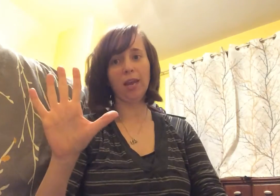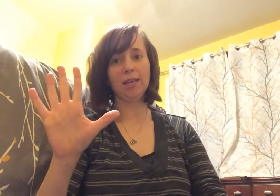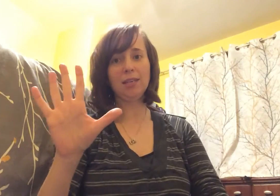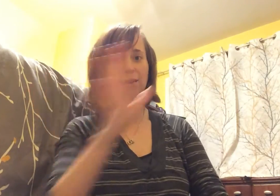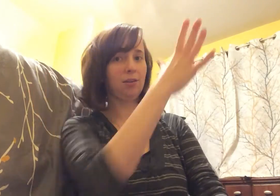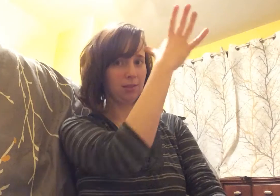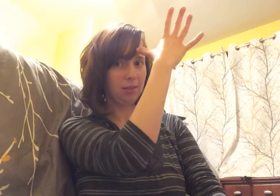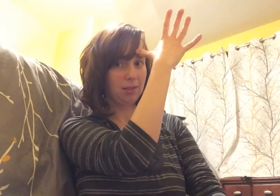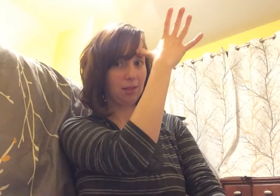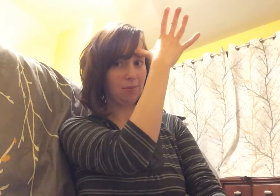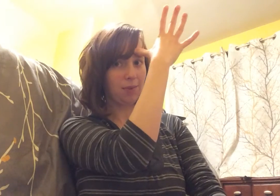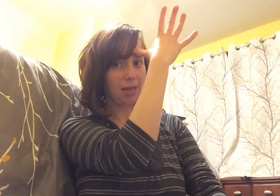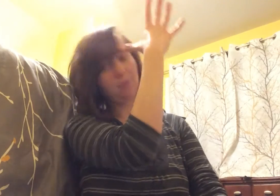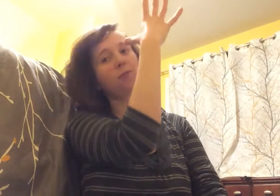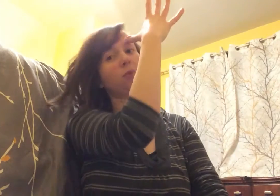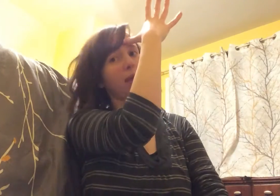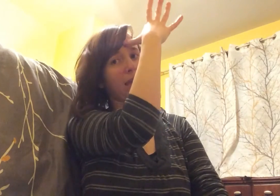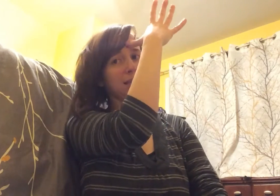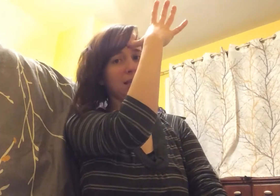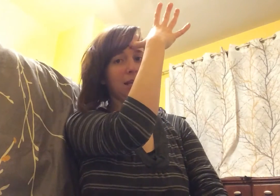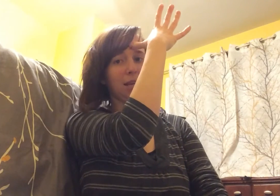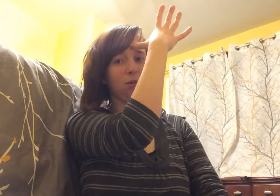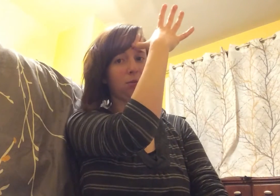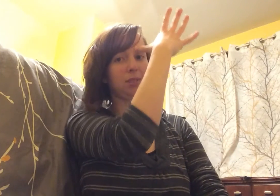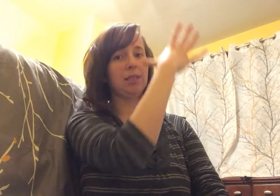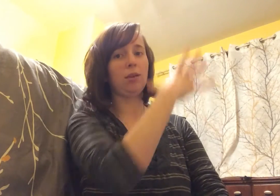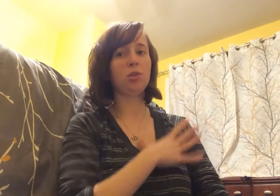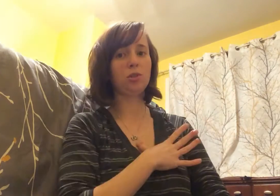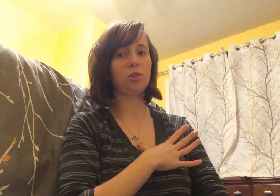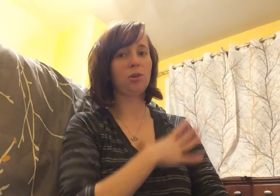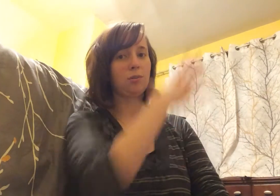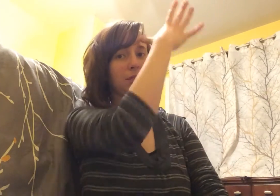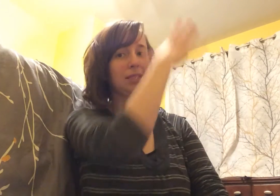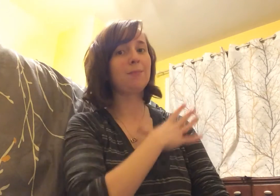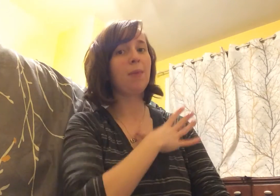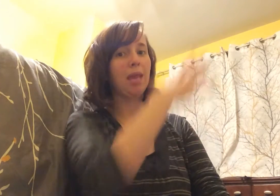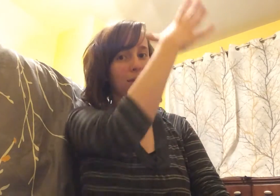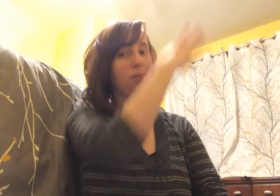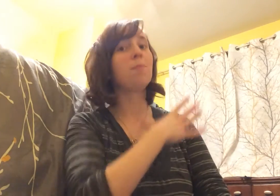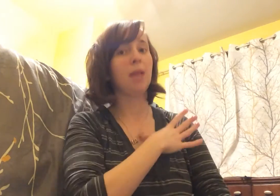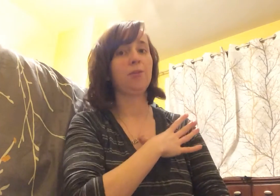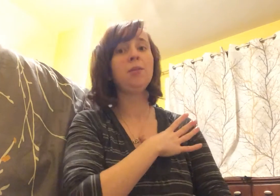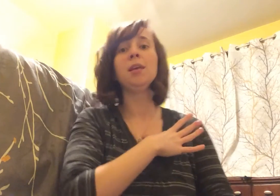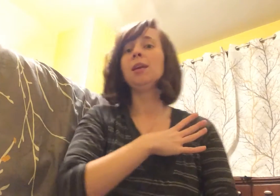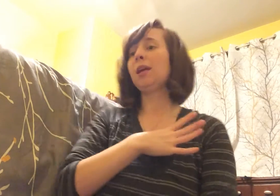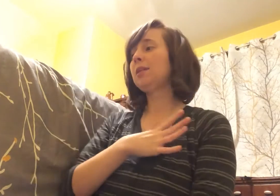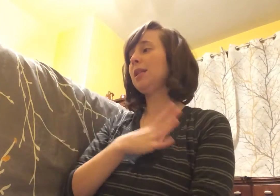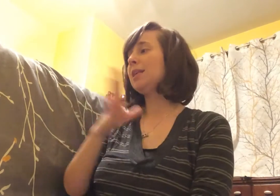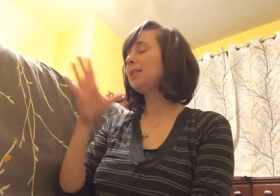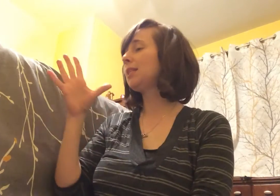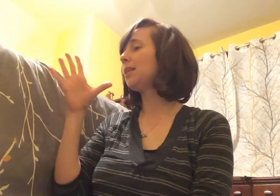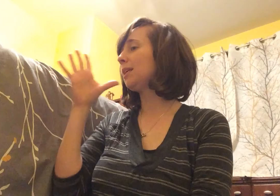hand here, thumb at the forehead, and goes down to your sternum. So this is man or male, and then this